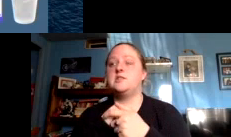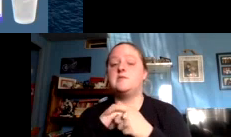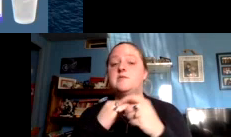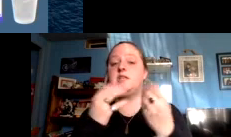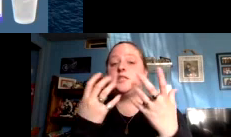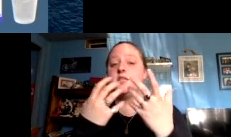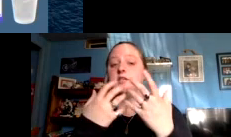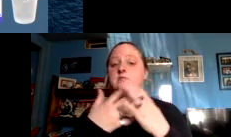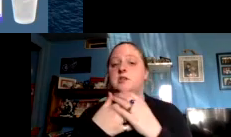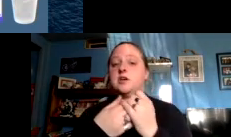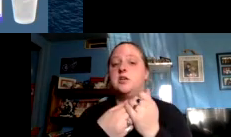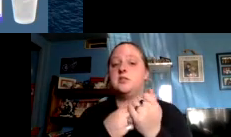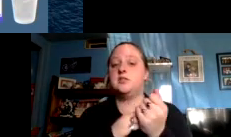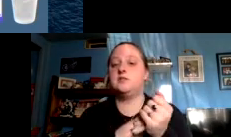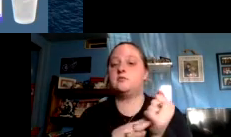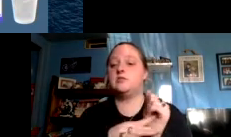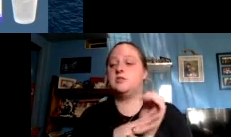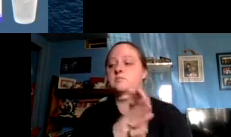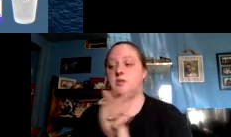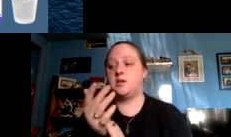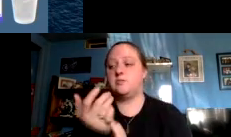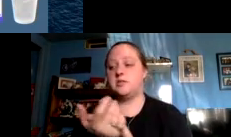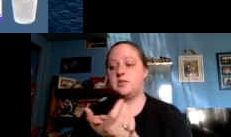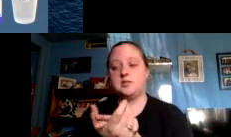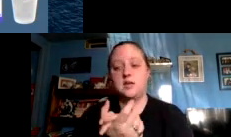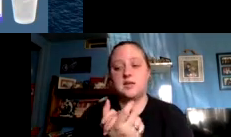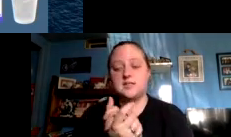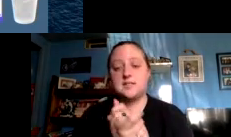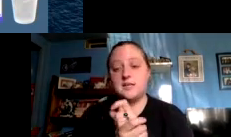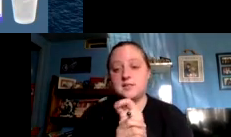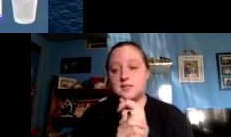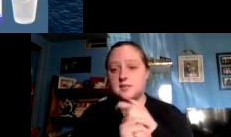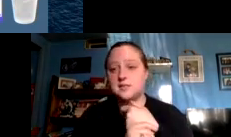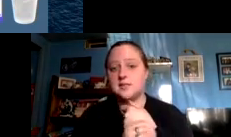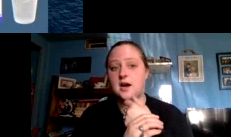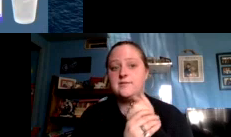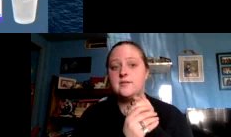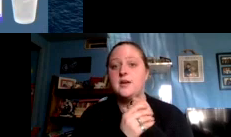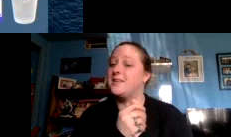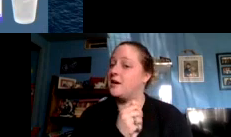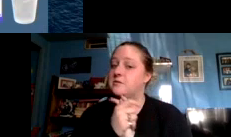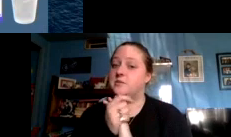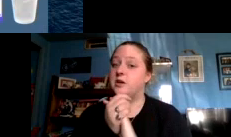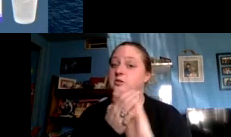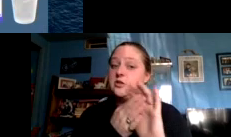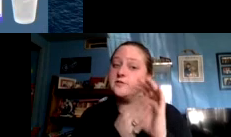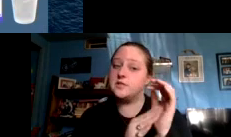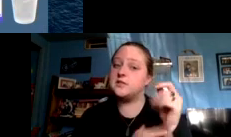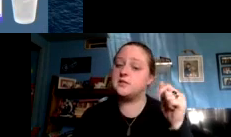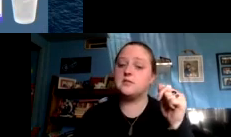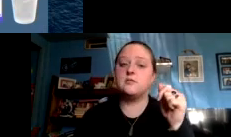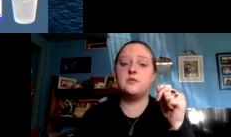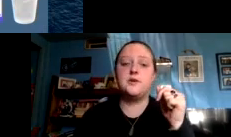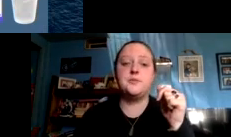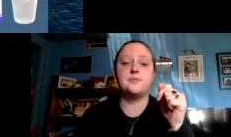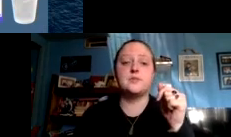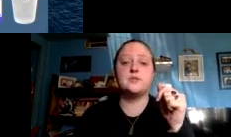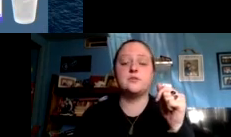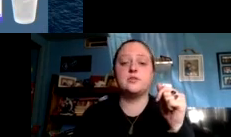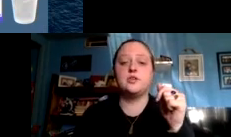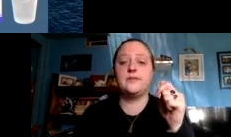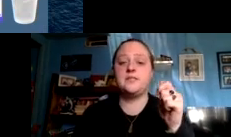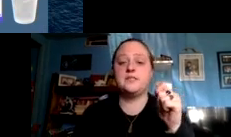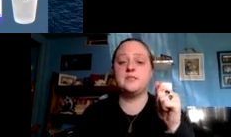what causes feeling and what causes you to be able to sense stuff, that would be our nervous system,